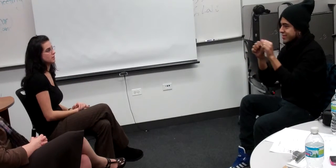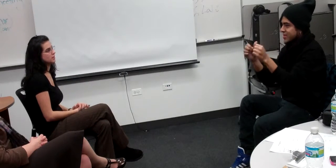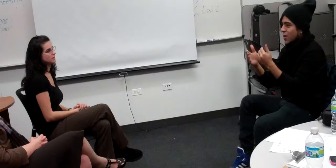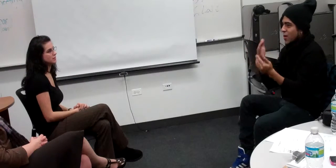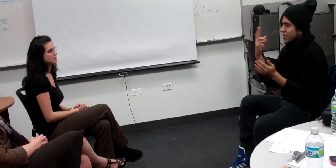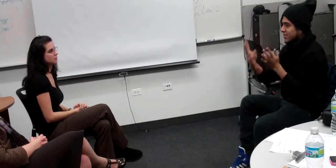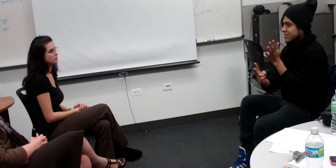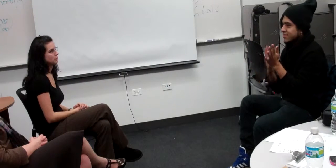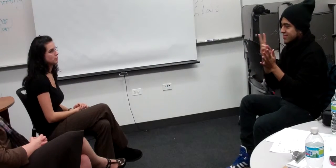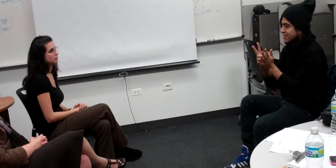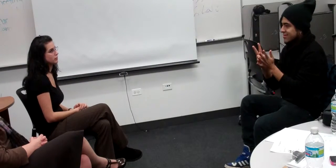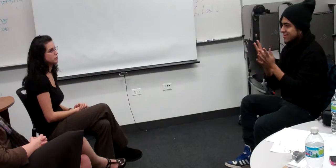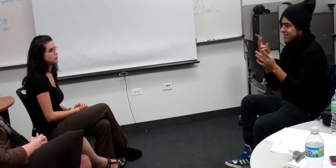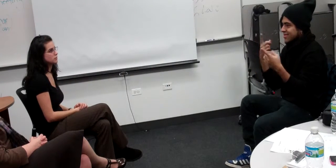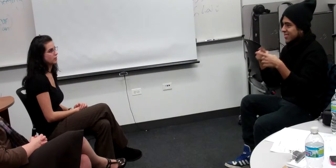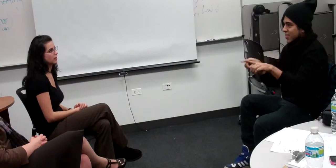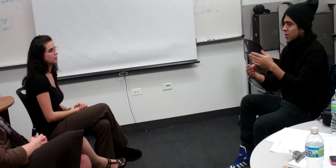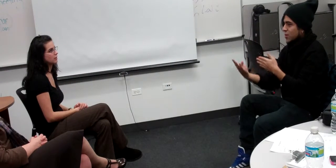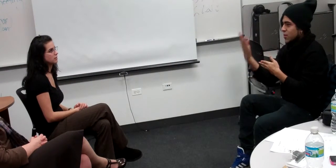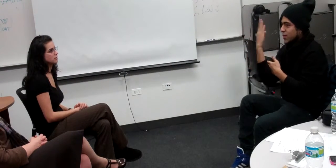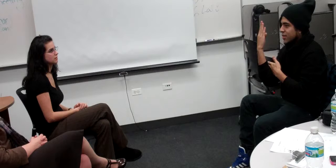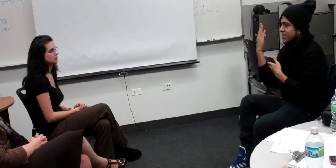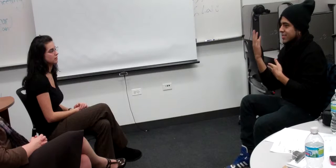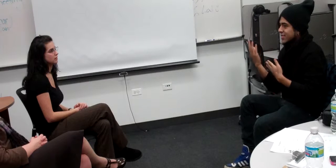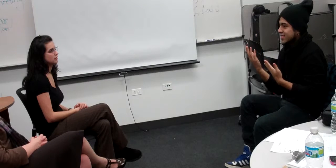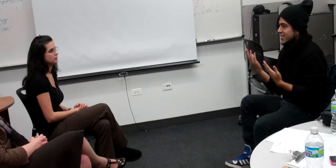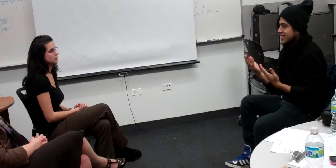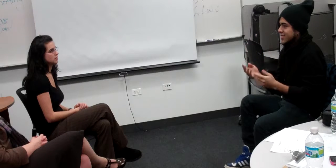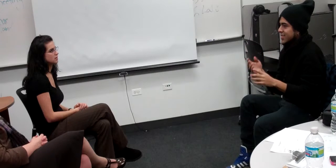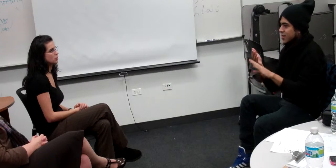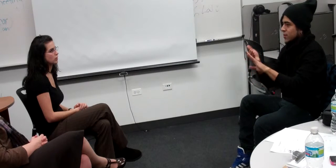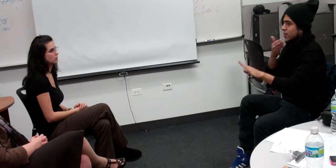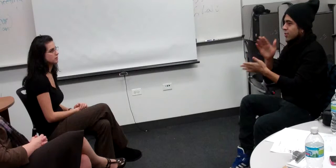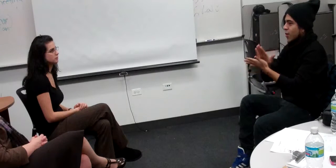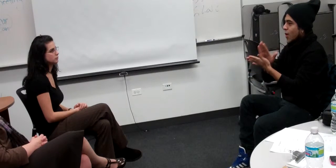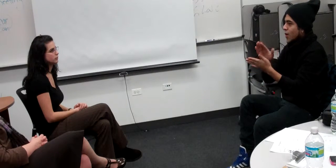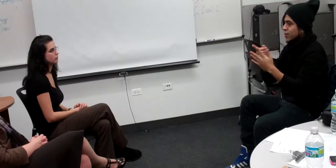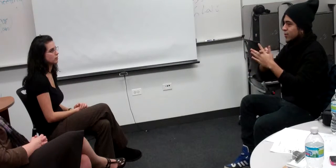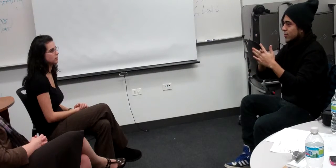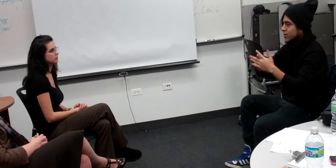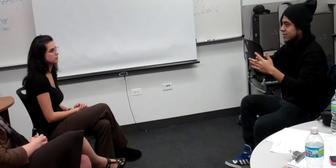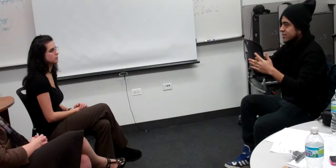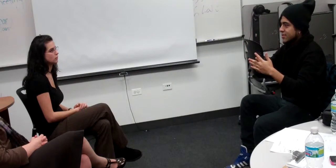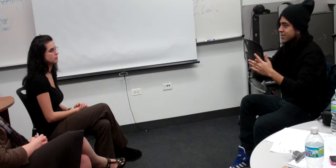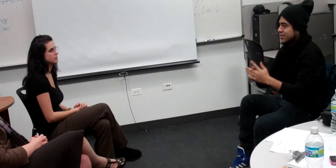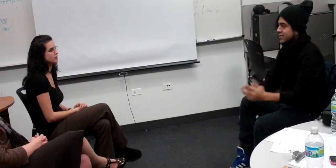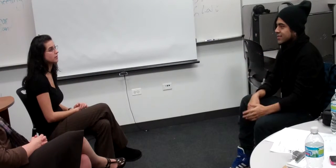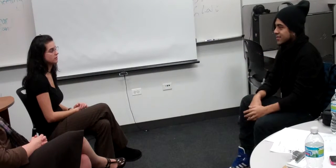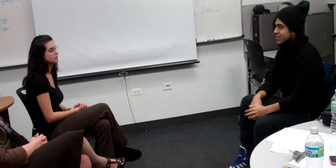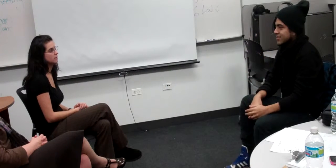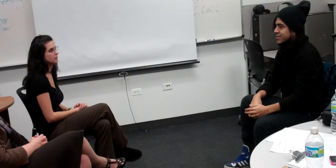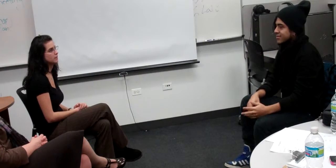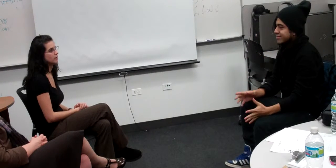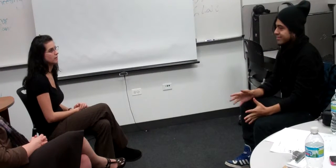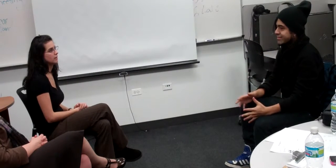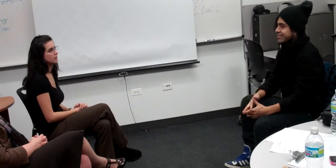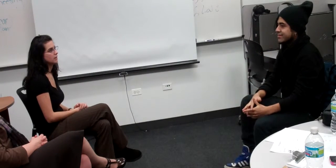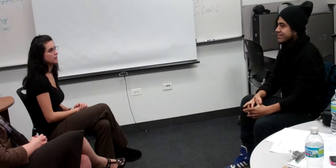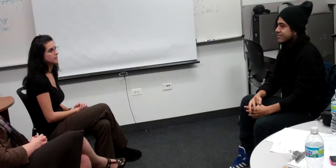He just kept beating me up for 2 straight hours. In the morning before school started. That